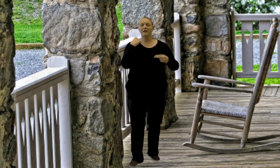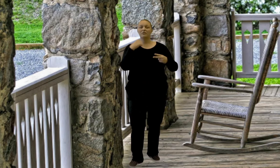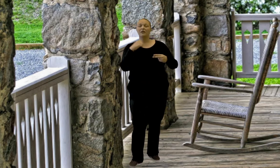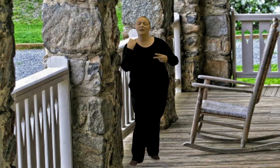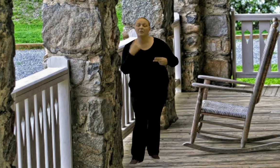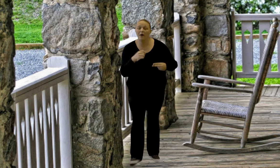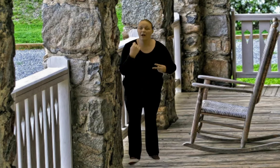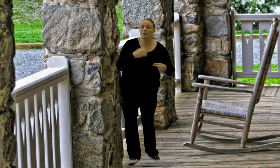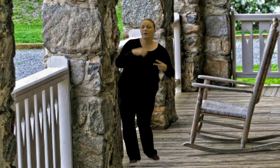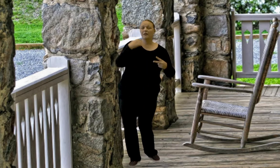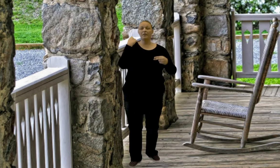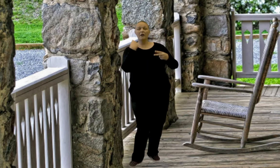She brought with her